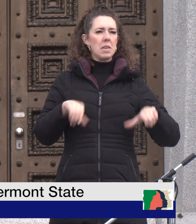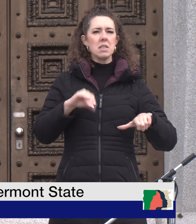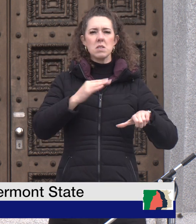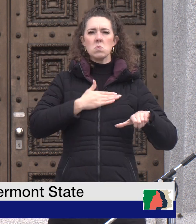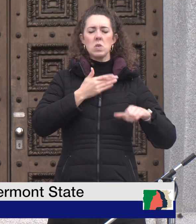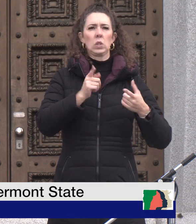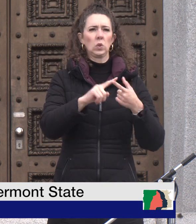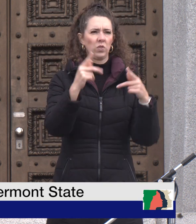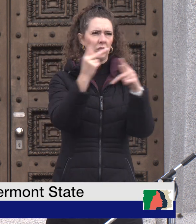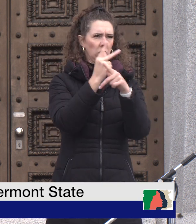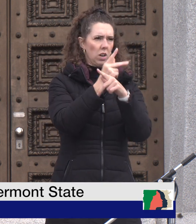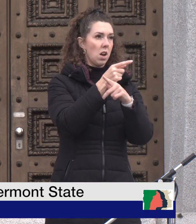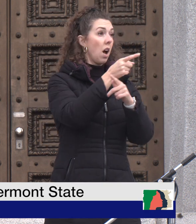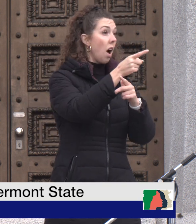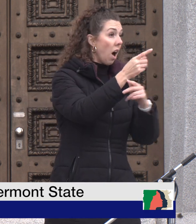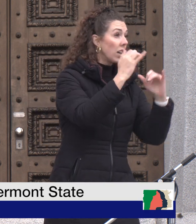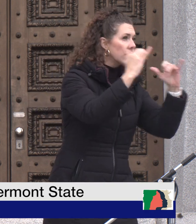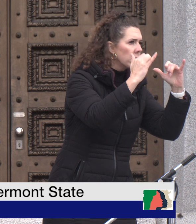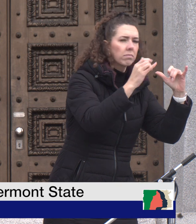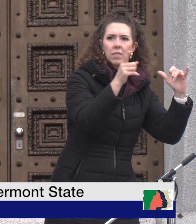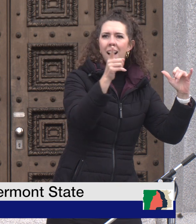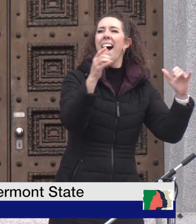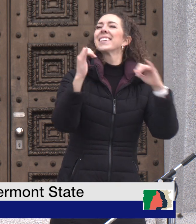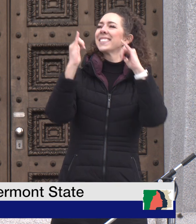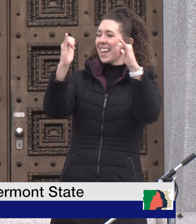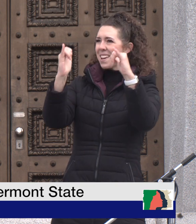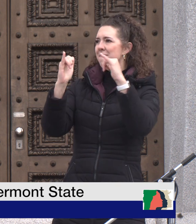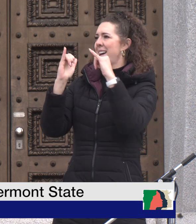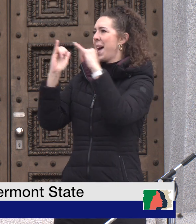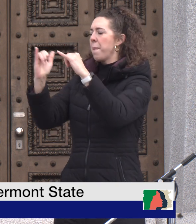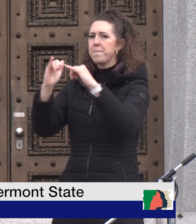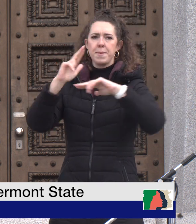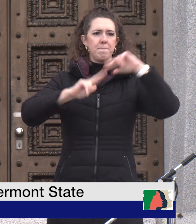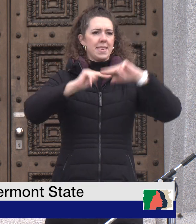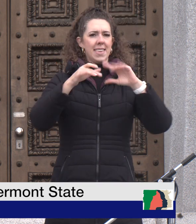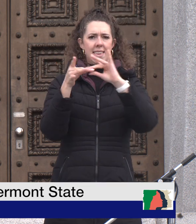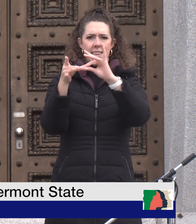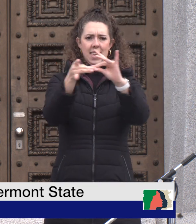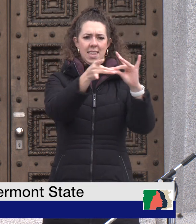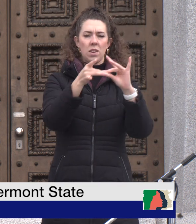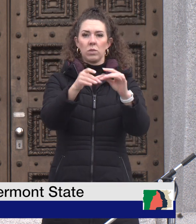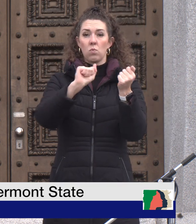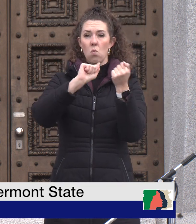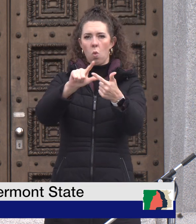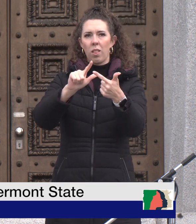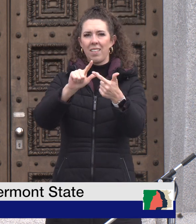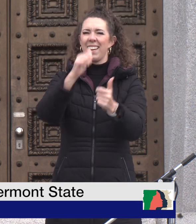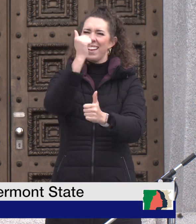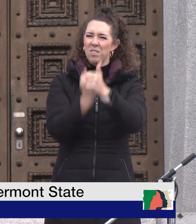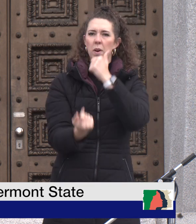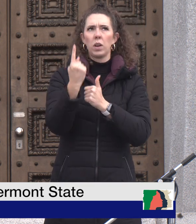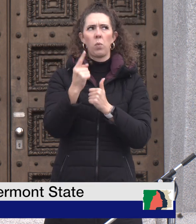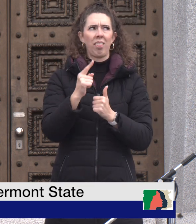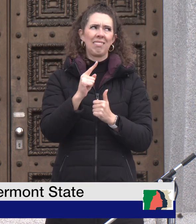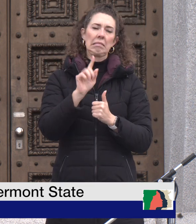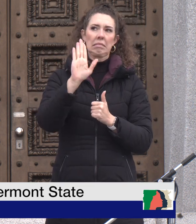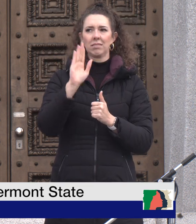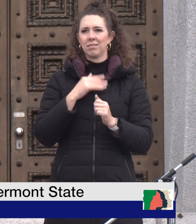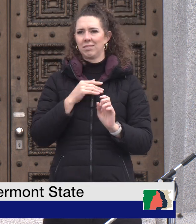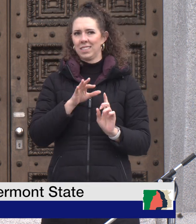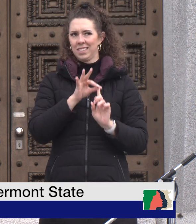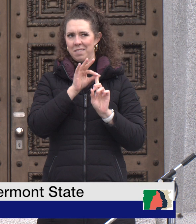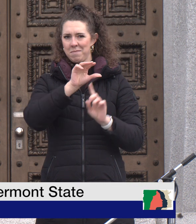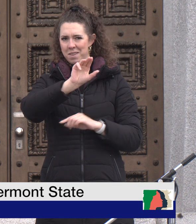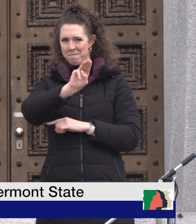of intersection with everyone. Yes, I mean everyone. Well, except for